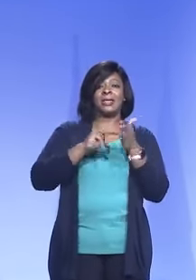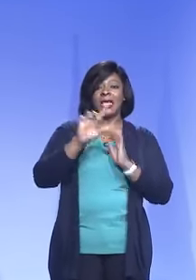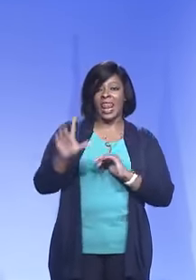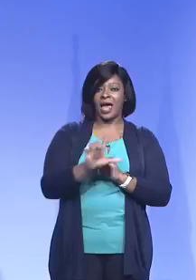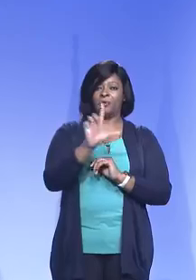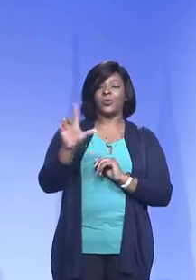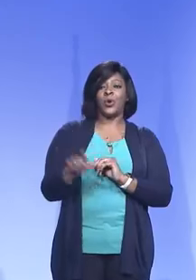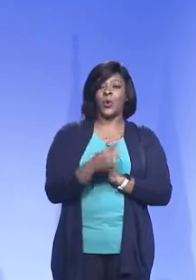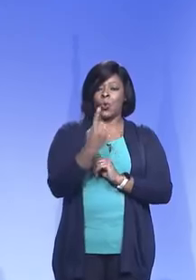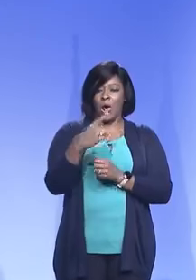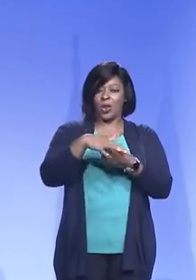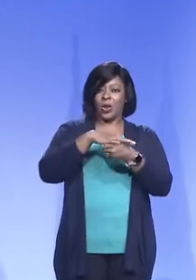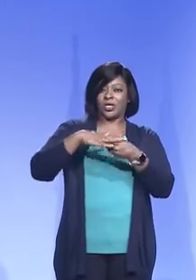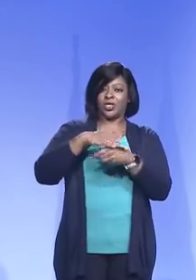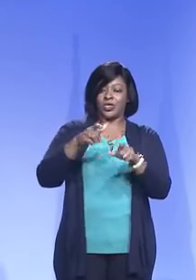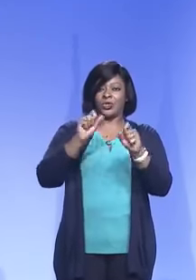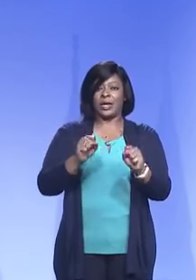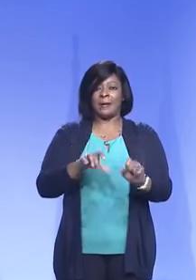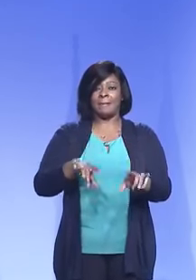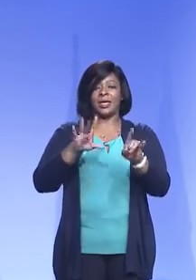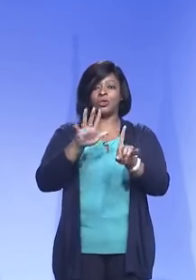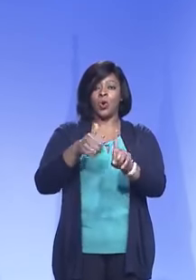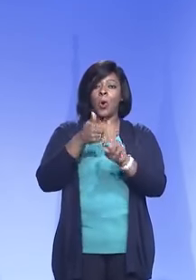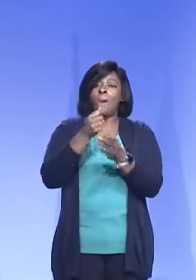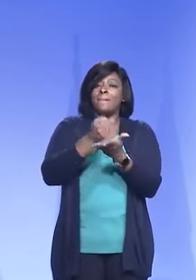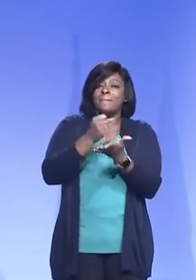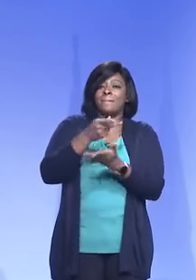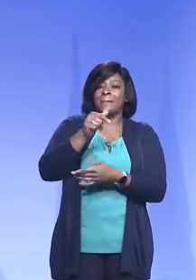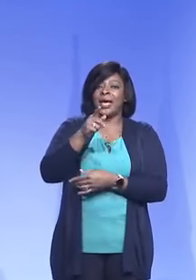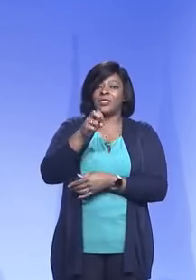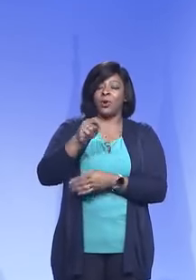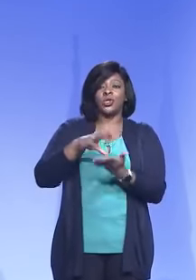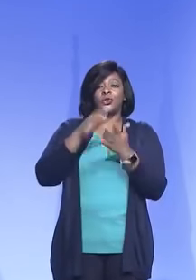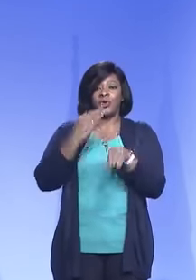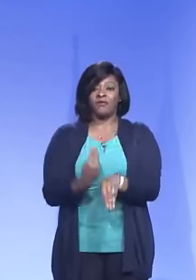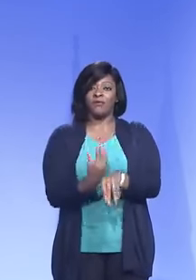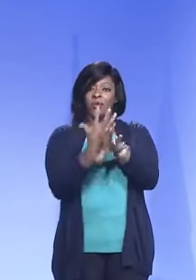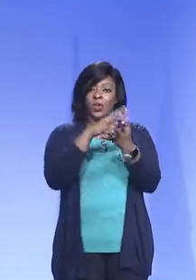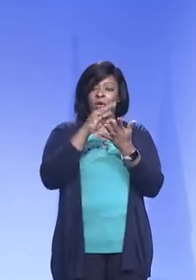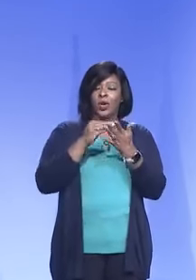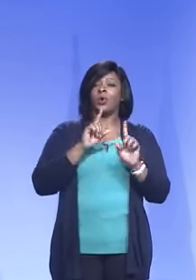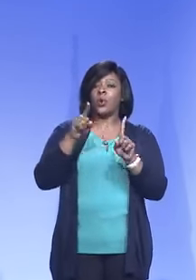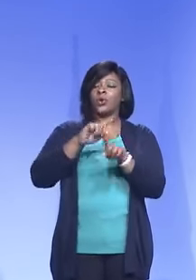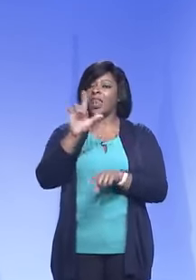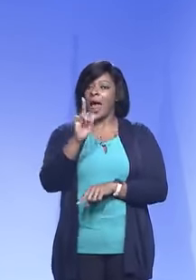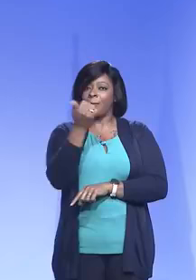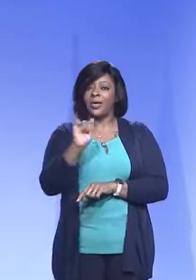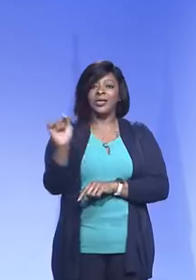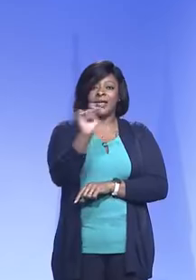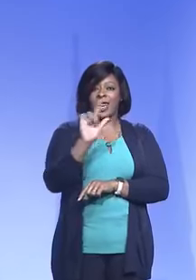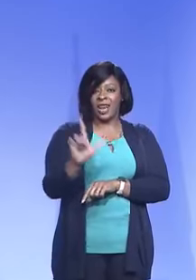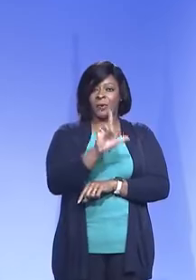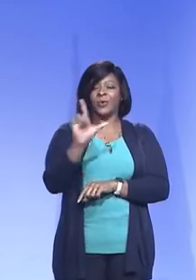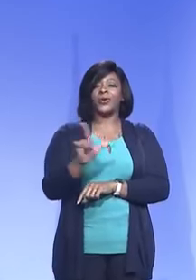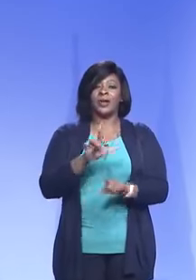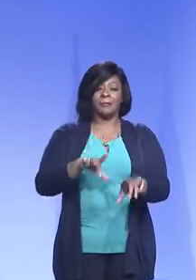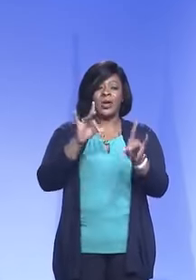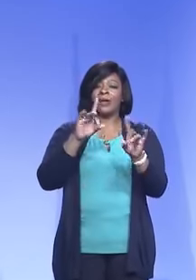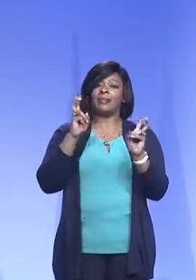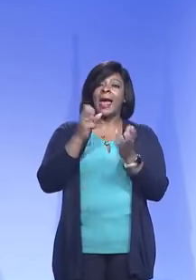libraries one of the locations where you can pick up your own passport. If you are a student or virtual learner, come to one of the libraries to pick